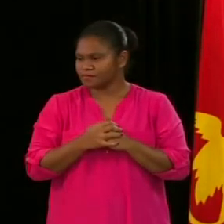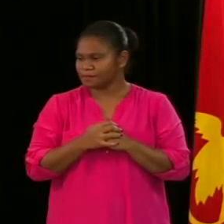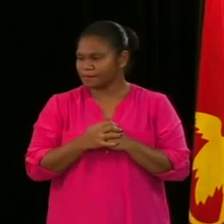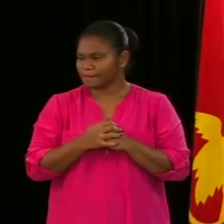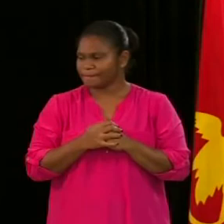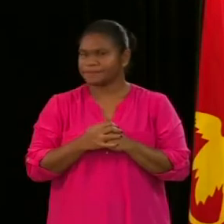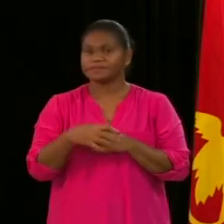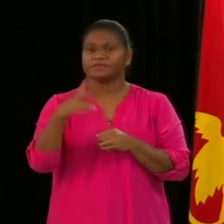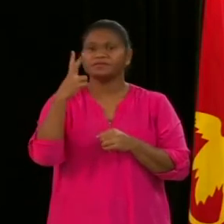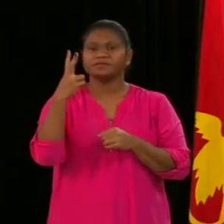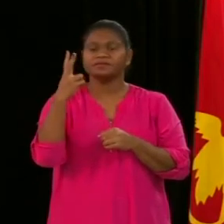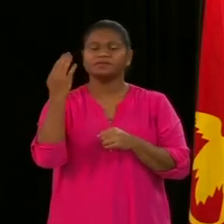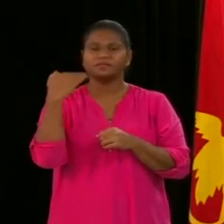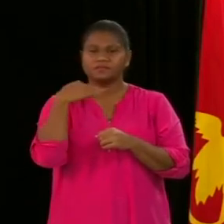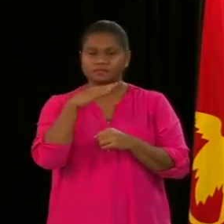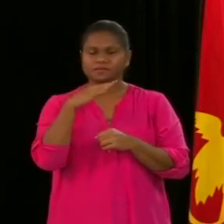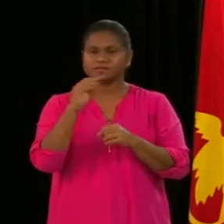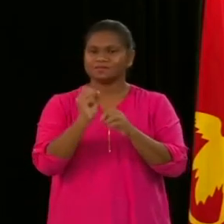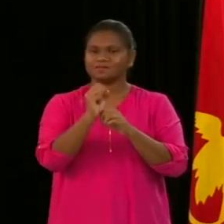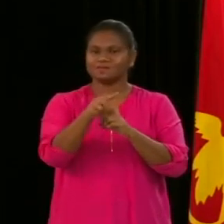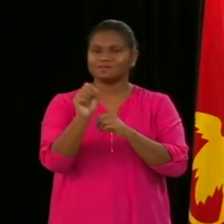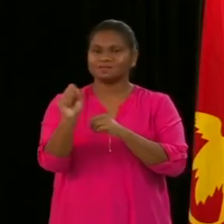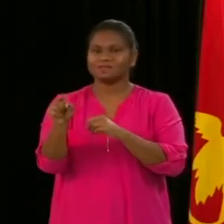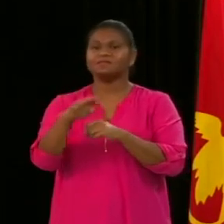Can also confirm that there are actually 500 PPEs in country and not 20,000, as we saw by the